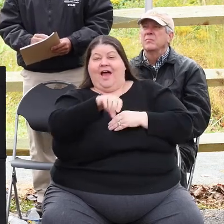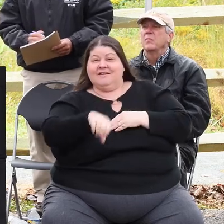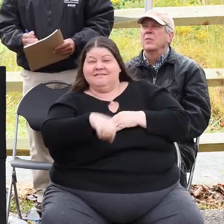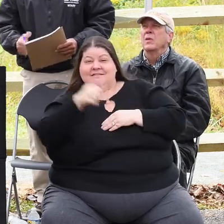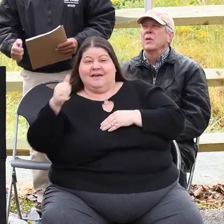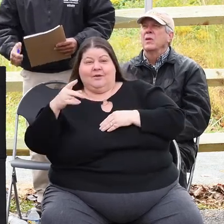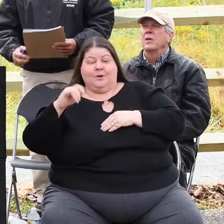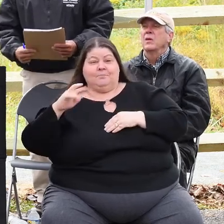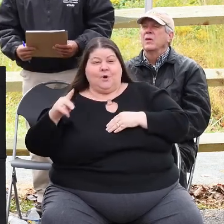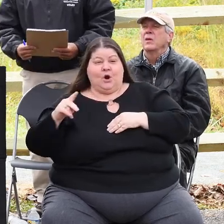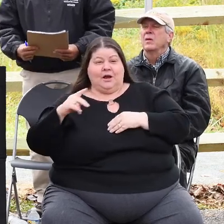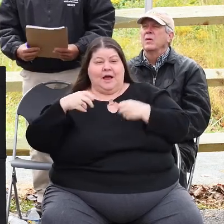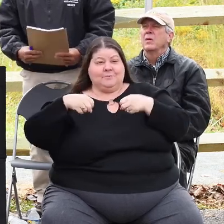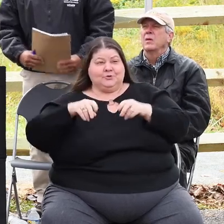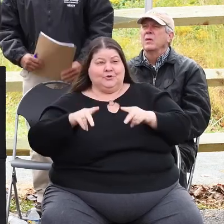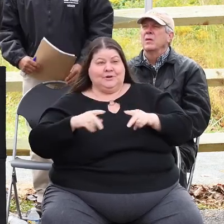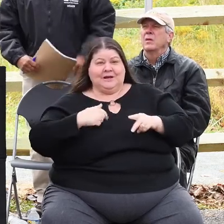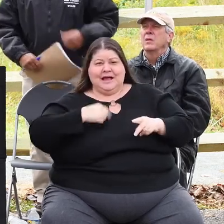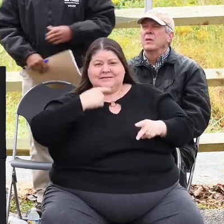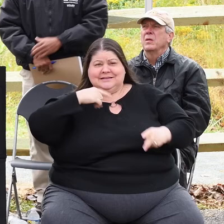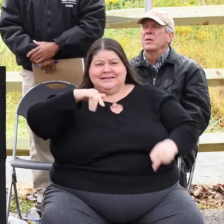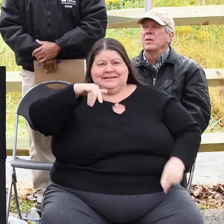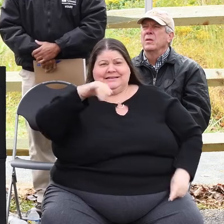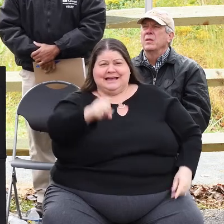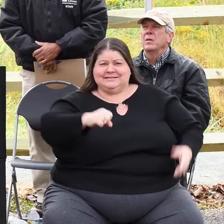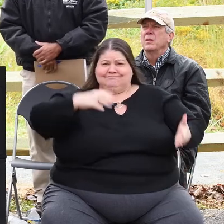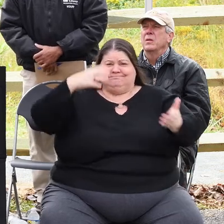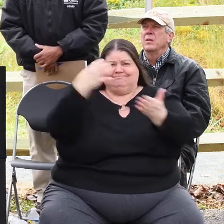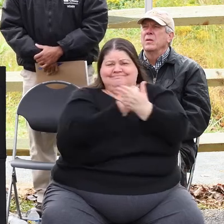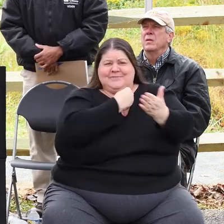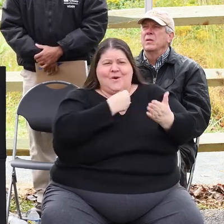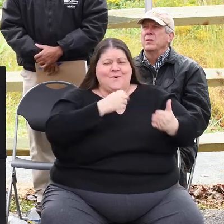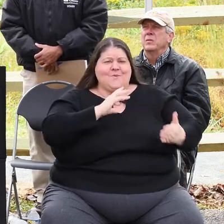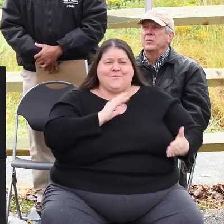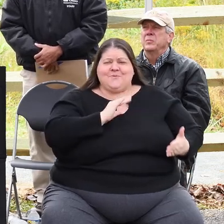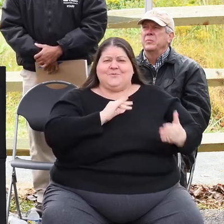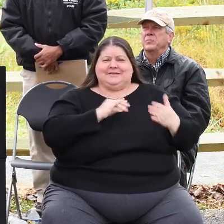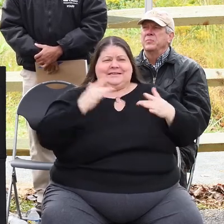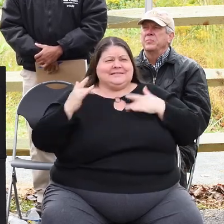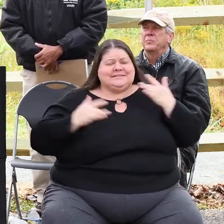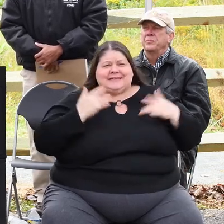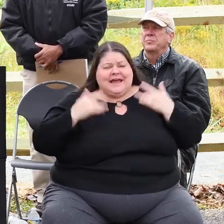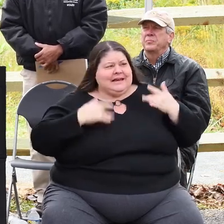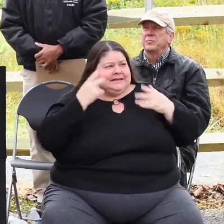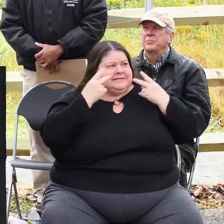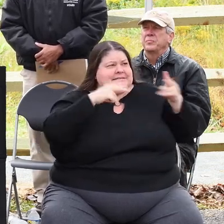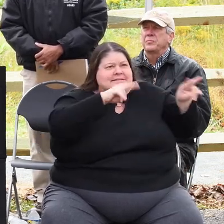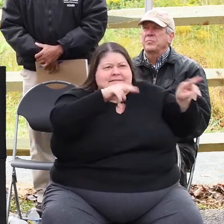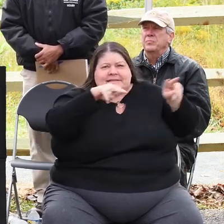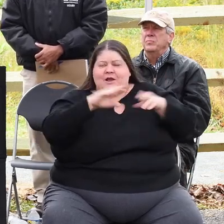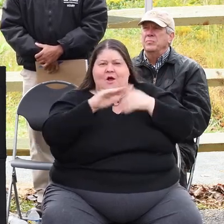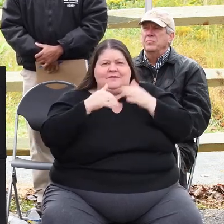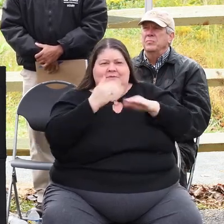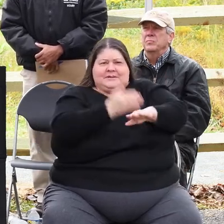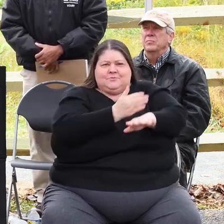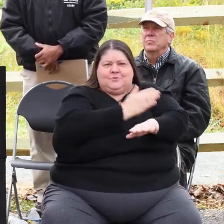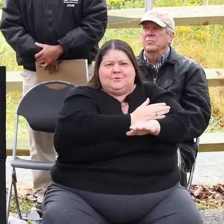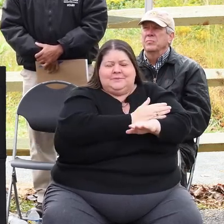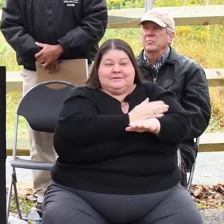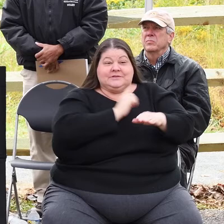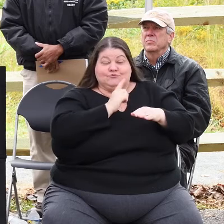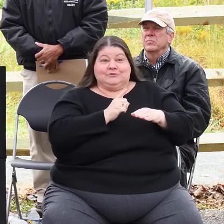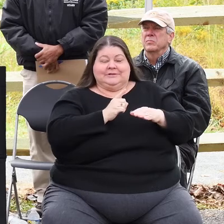said, absolutely. It's always like one of the best things to do. It's exciting to see all that's going on, and it's really